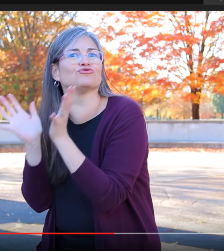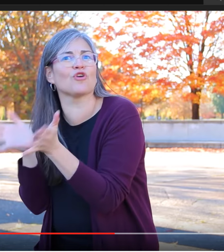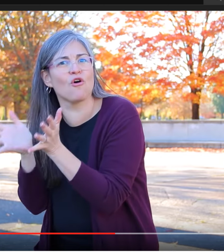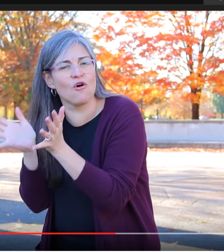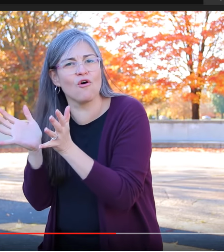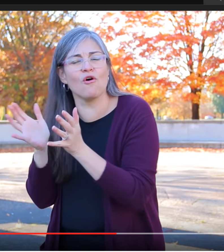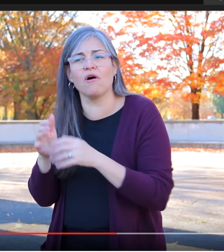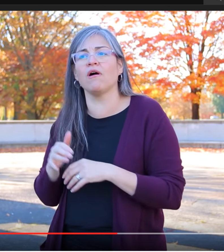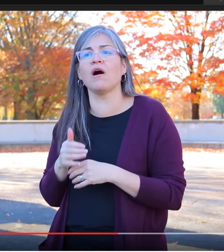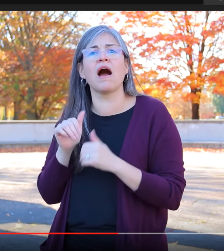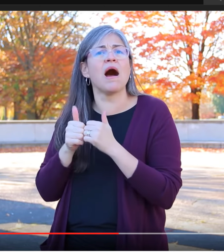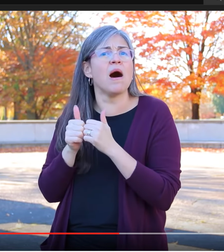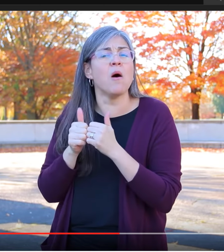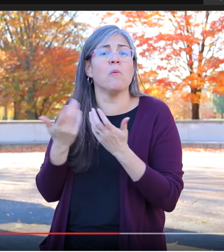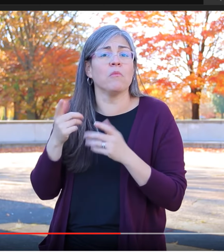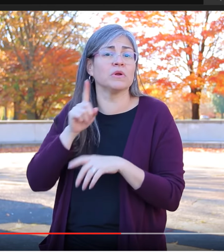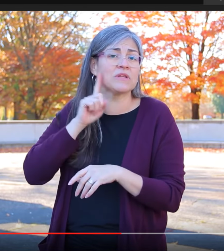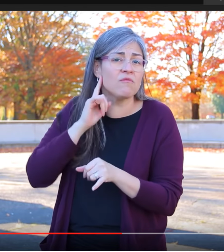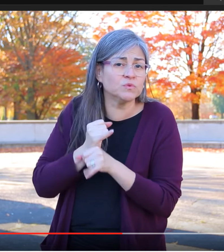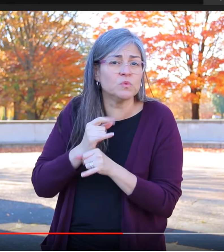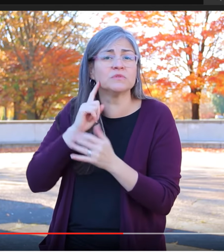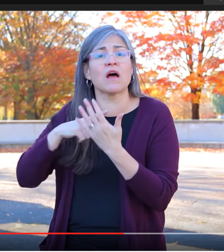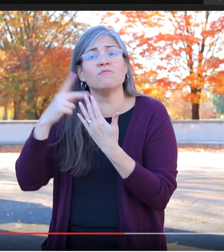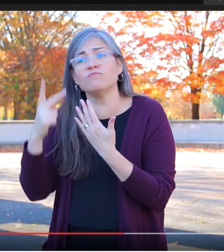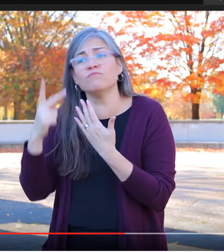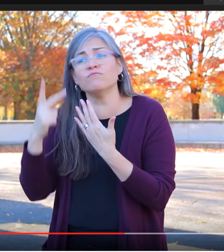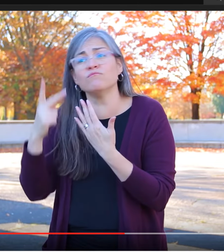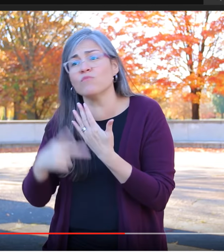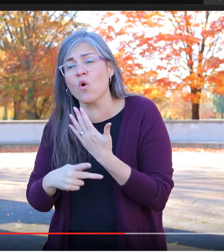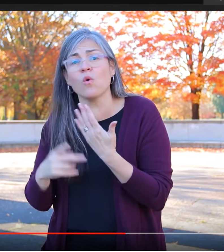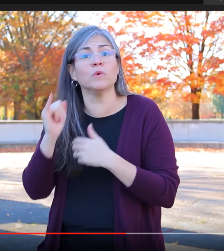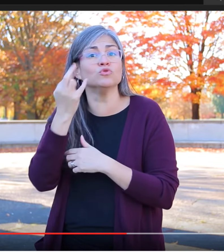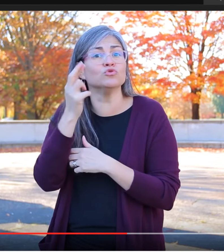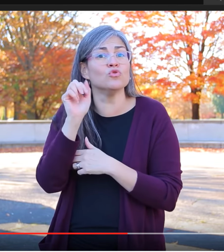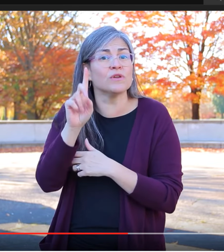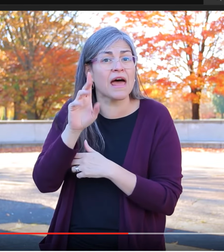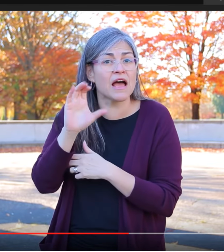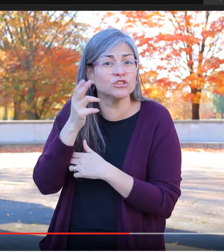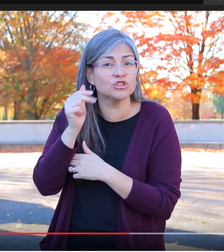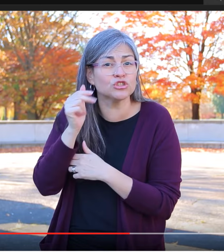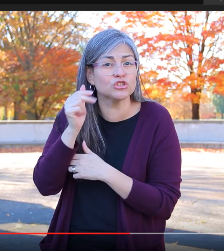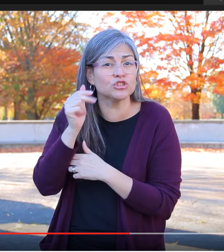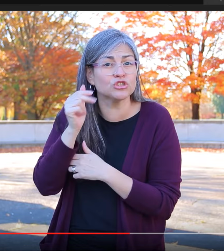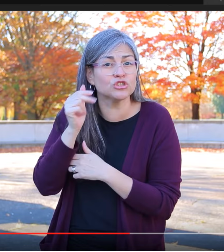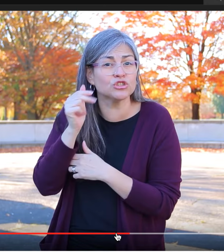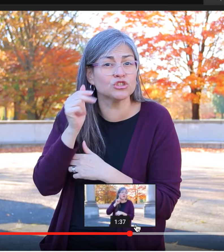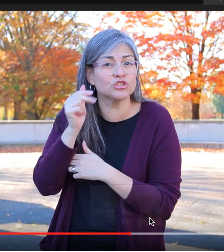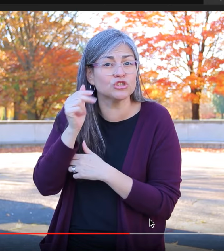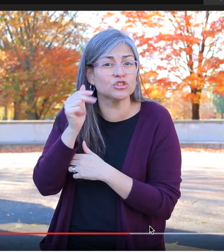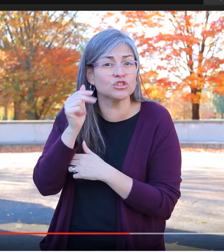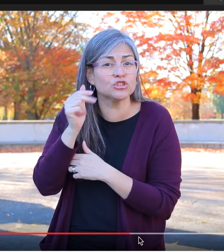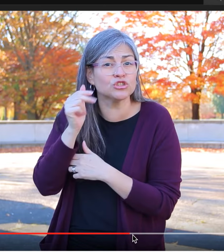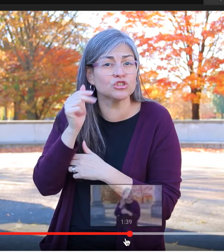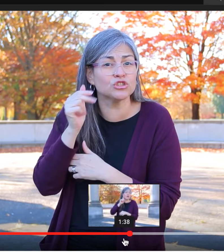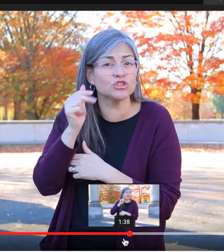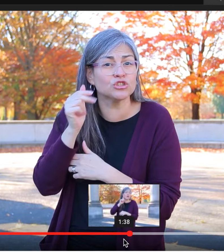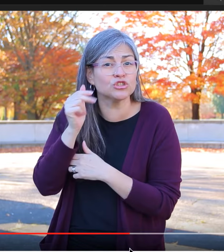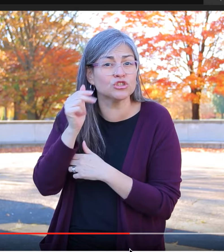ask questions and chat with these professionals at Schools for the Deaf, deaf programs. When she says deaf programs, she means